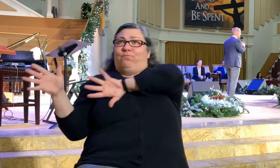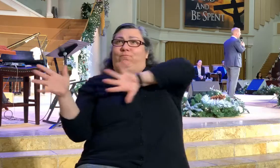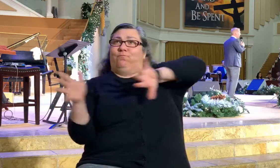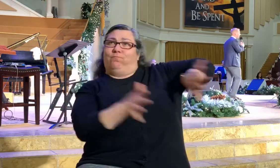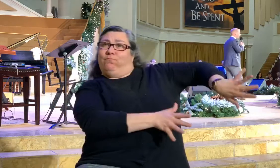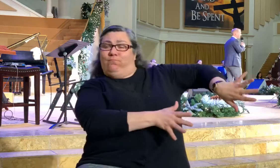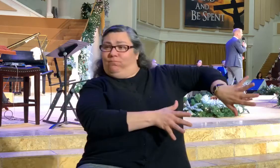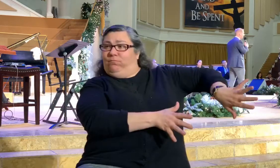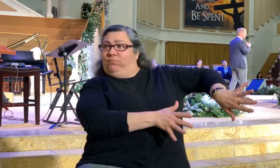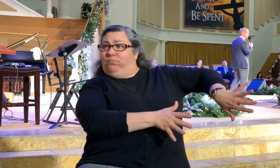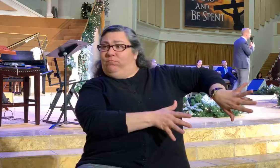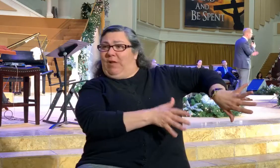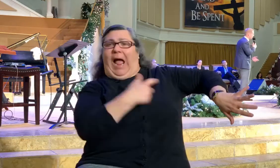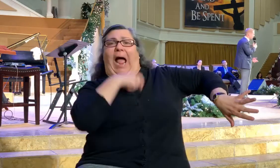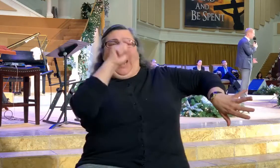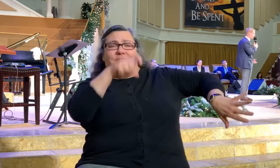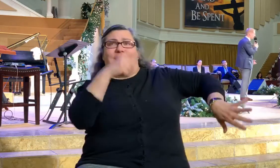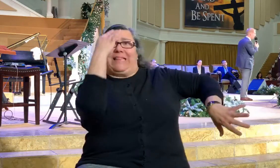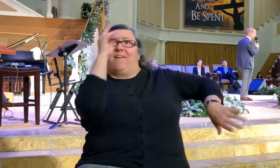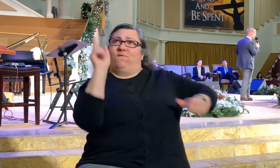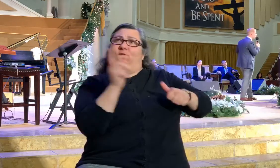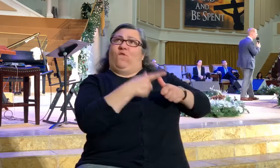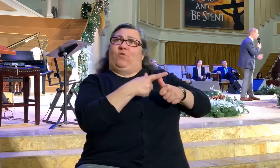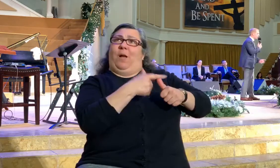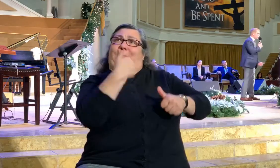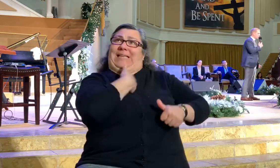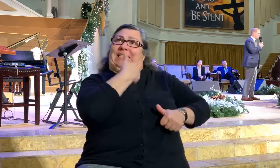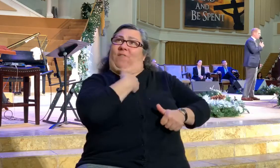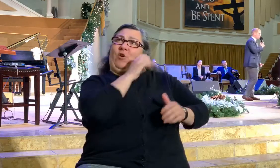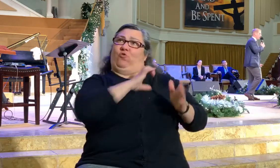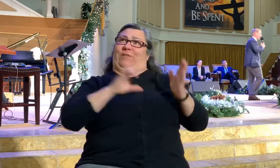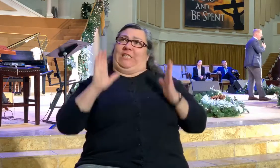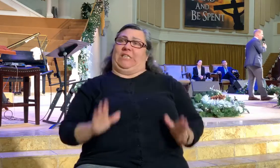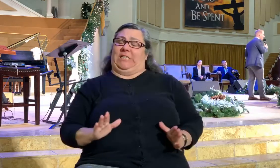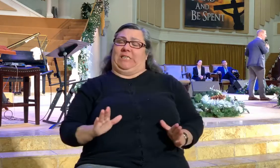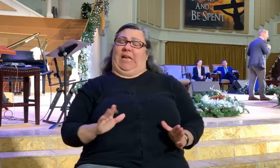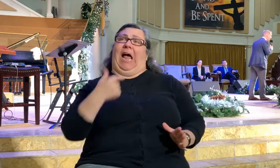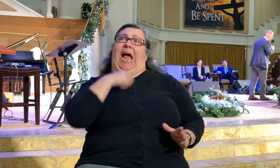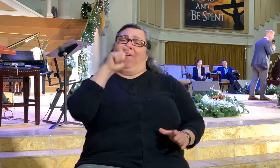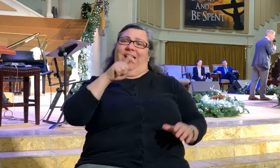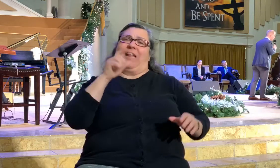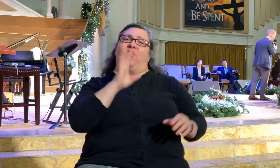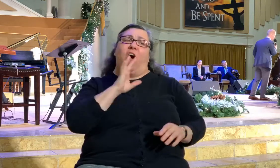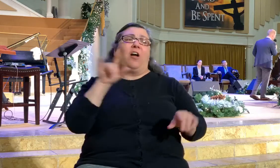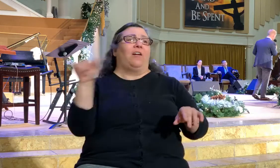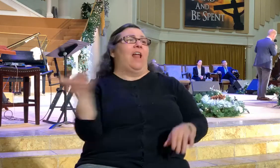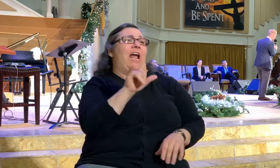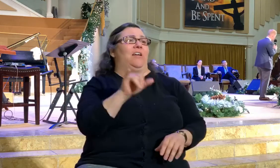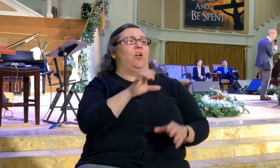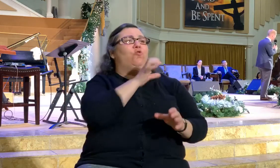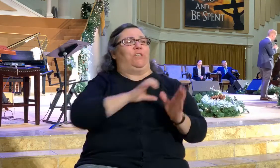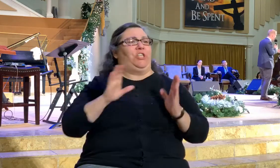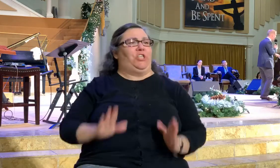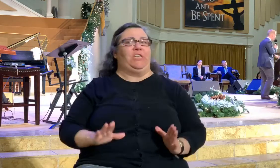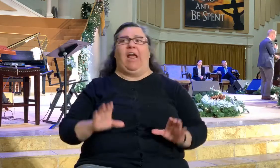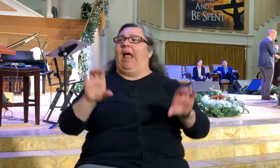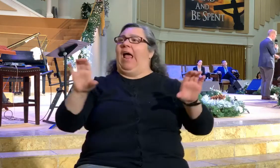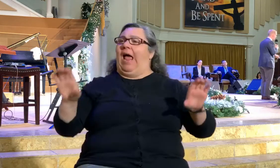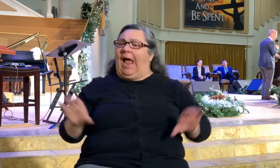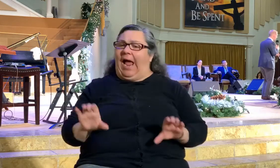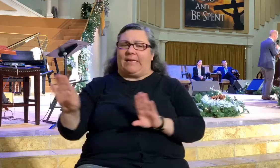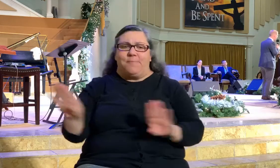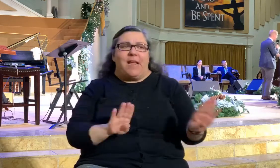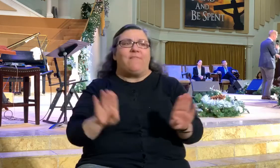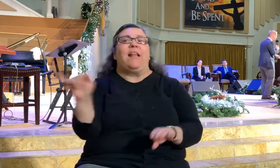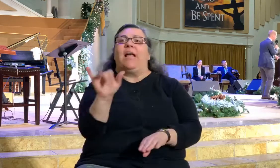community, I have to think like a true Christian. I have to talk like a true Christian. I have to act like a true Christian. There's things that I can't say